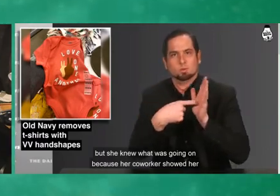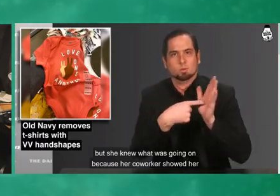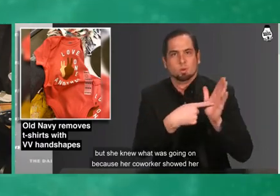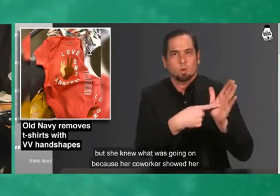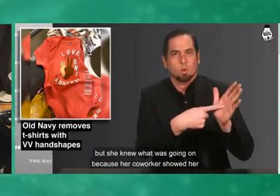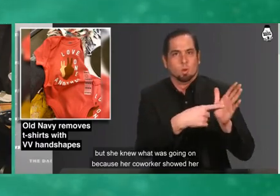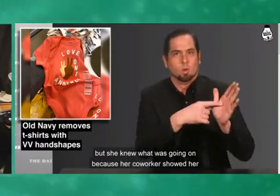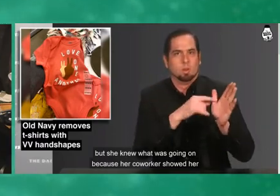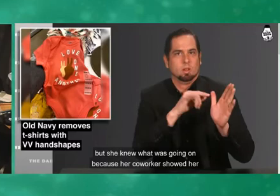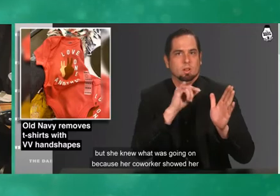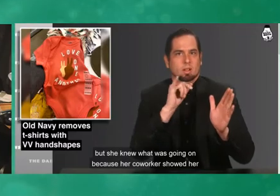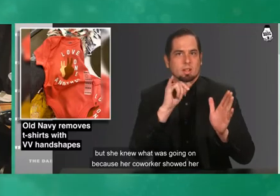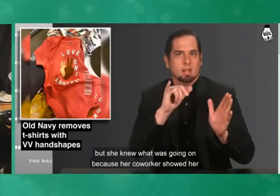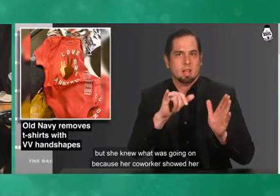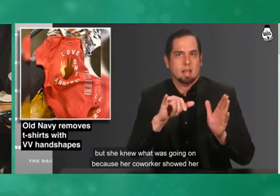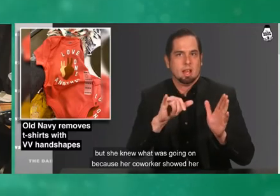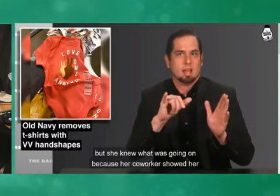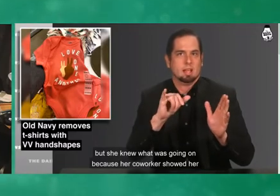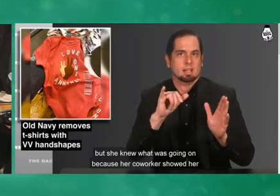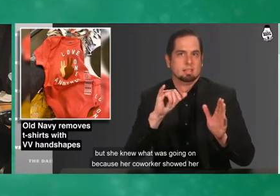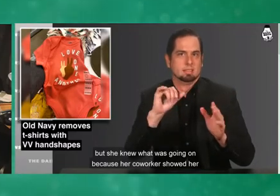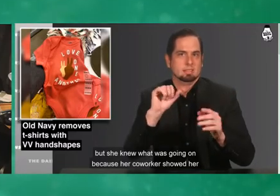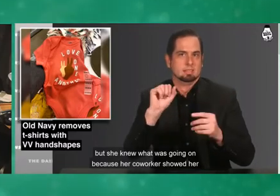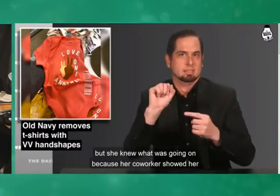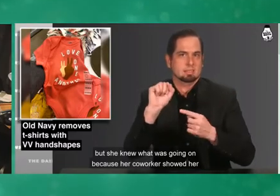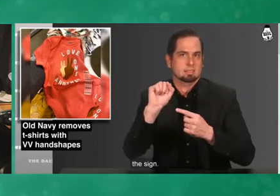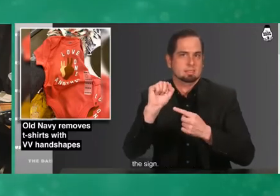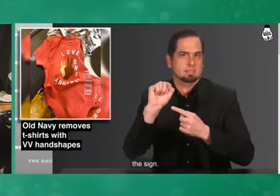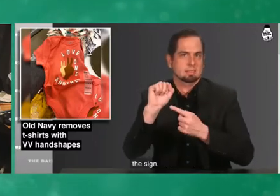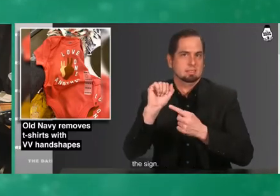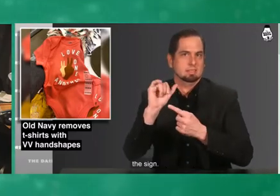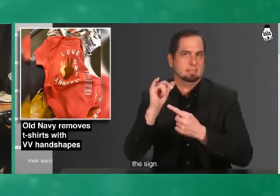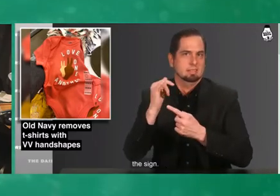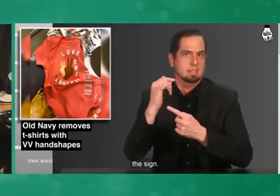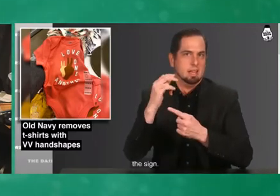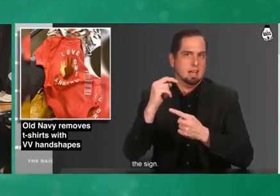that person showed that